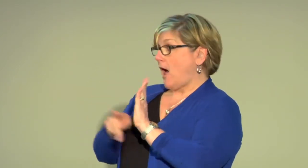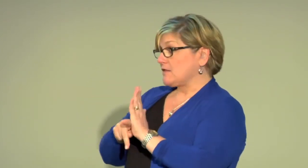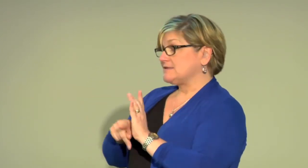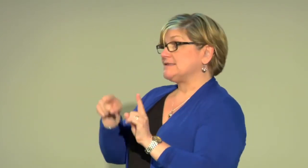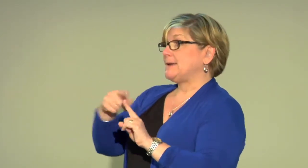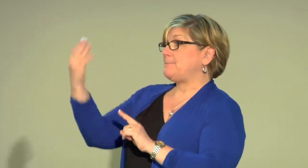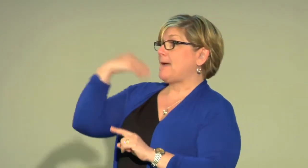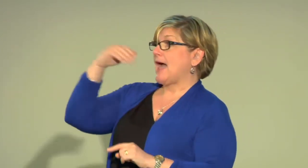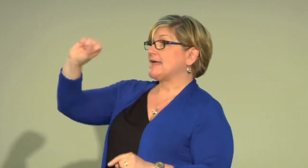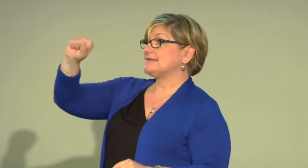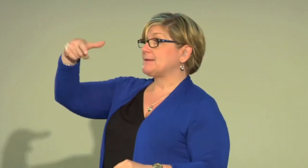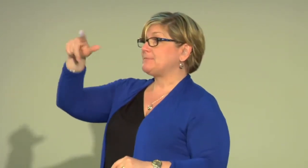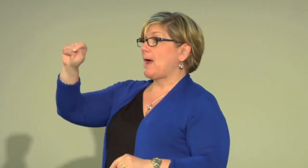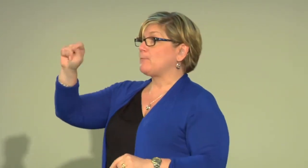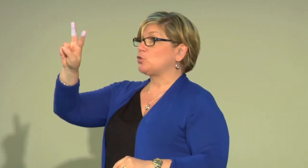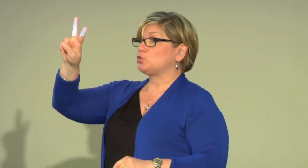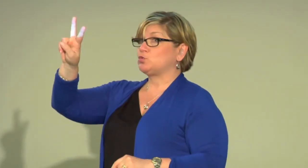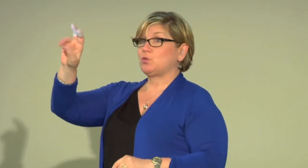employment first policies.